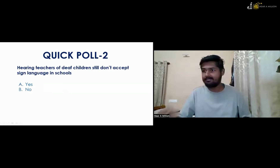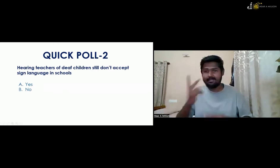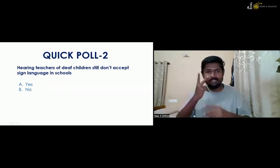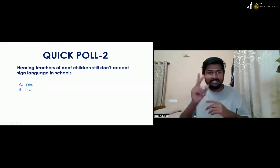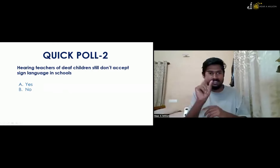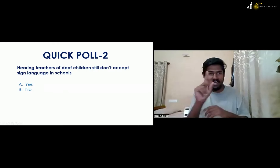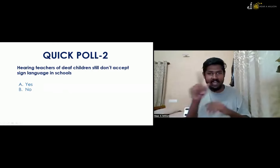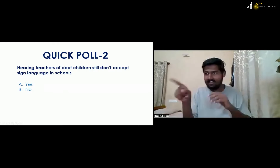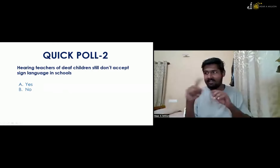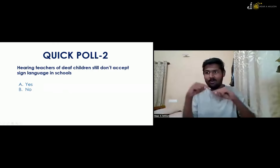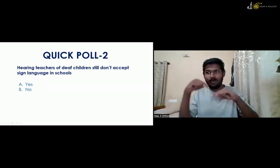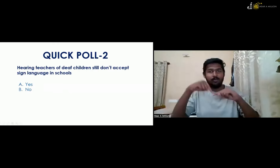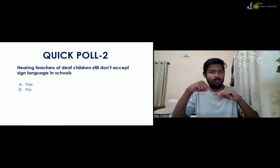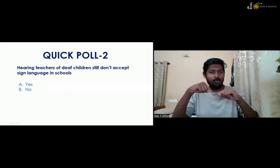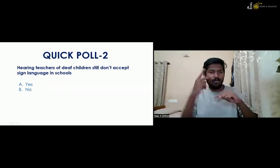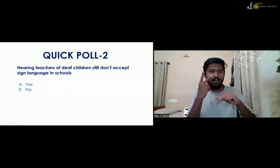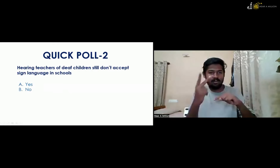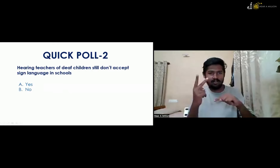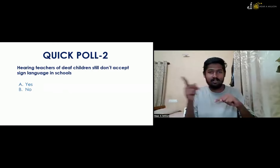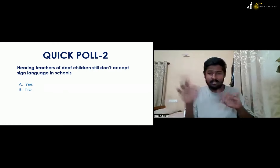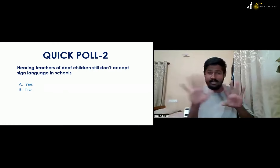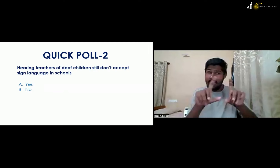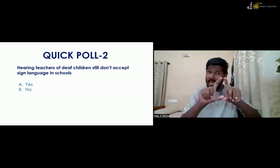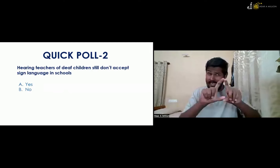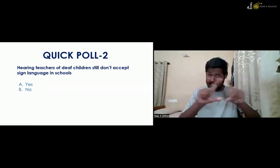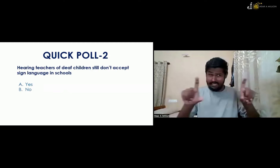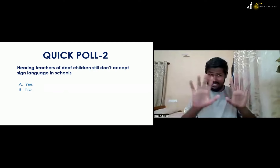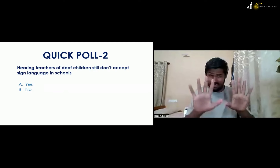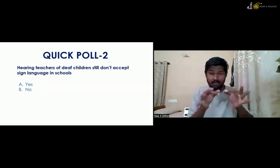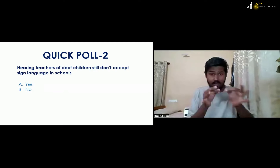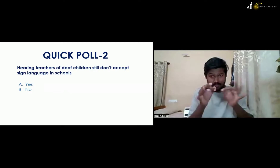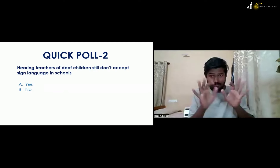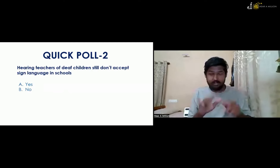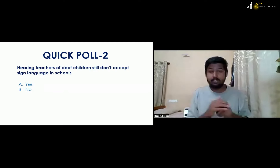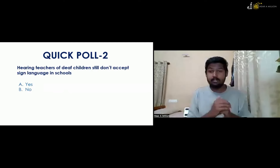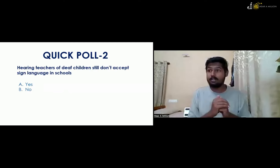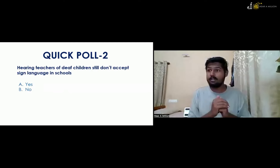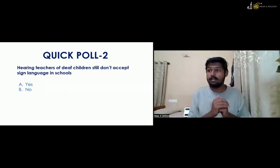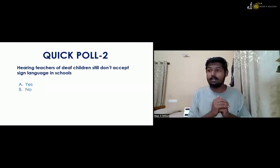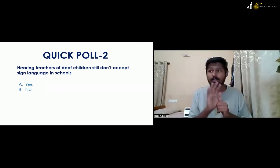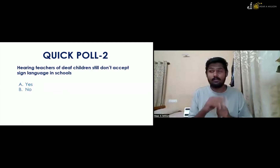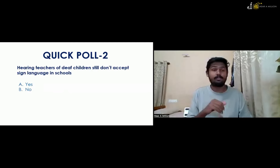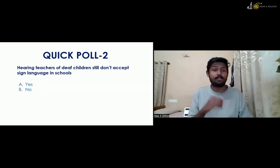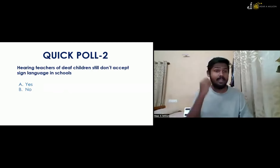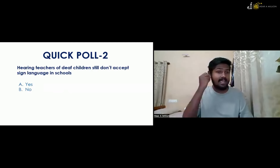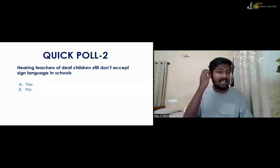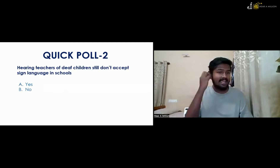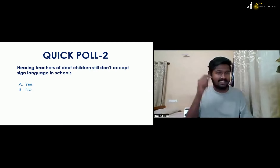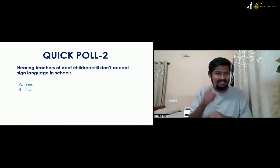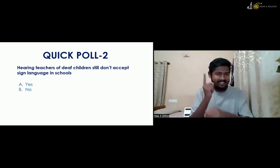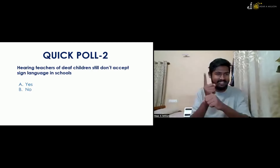for the presentation. So as you can see, the poll question second,